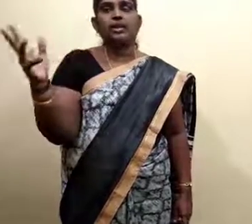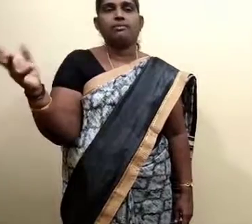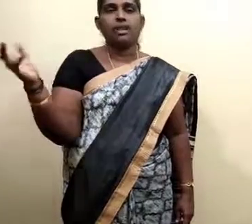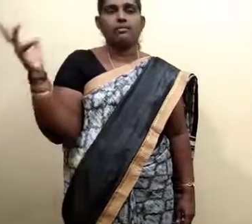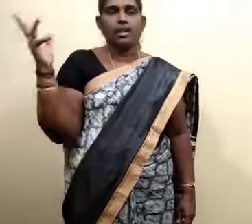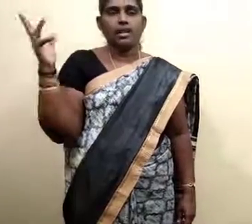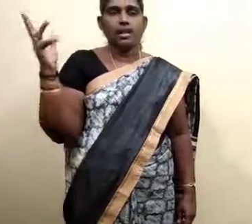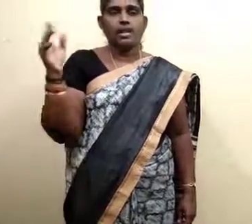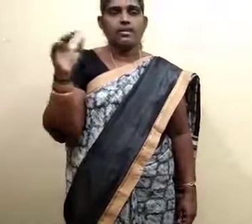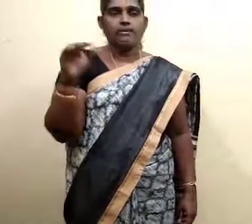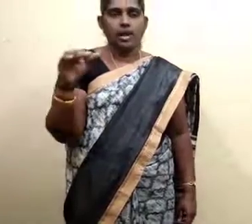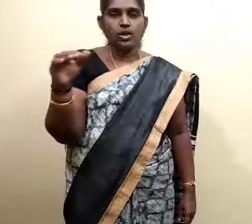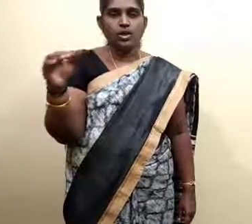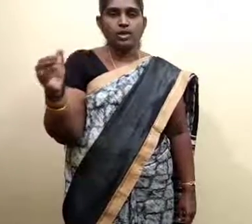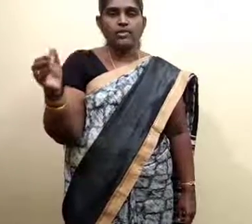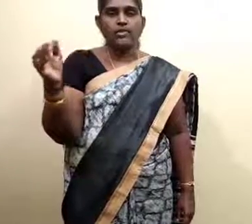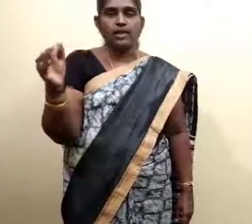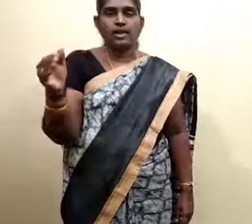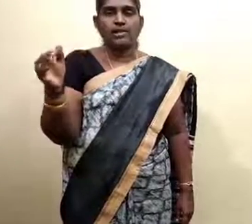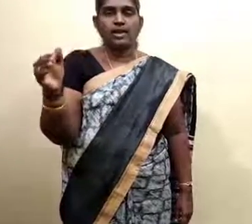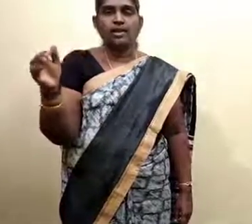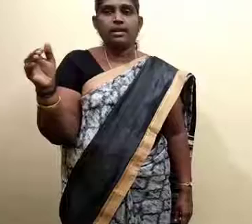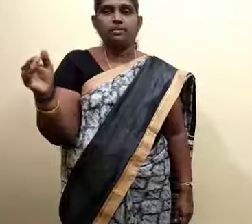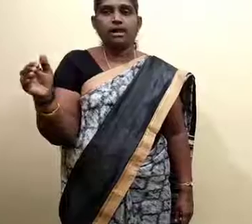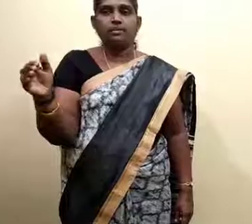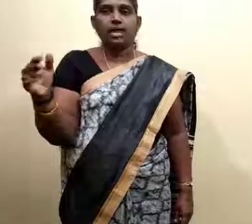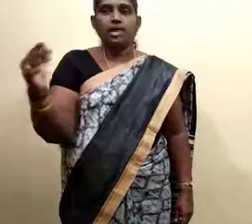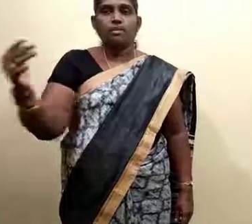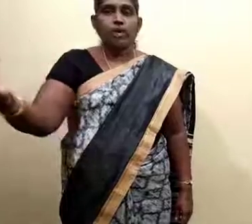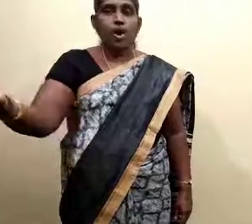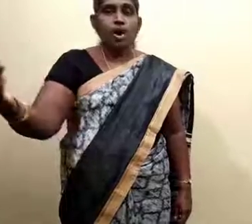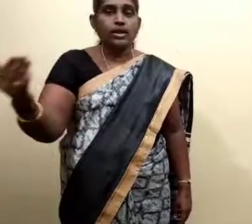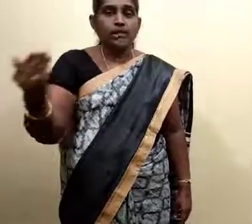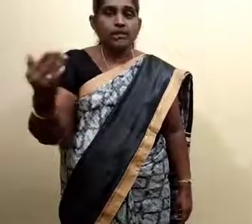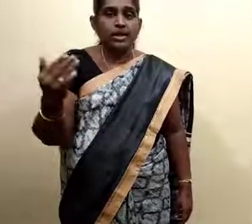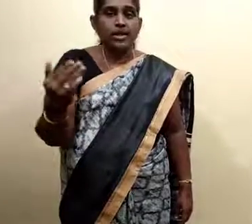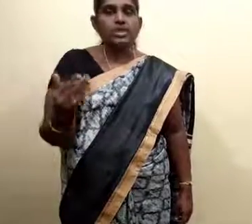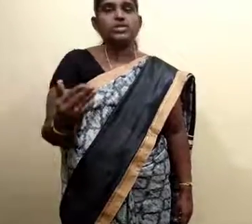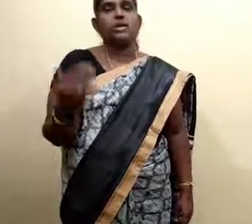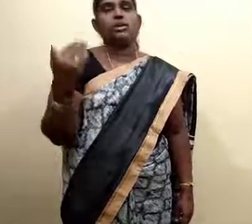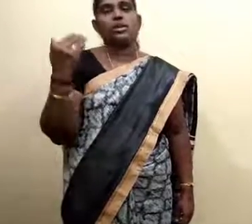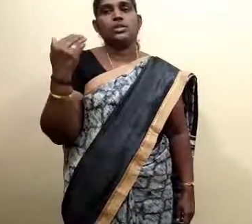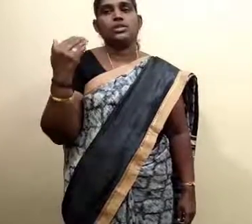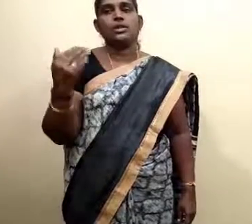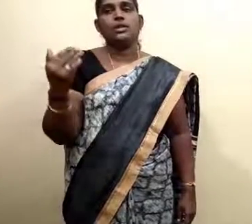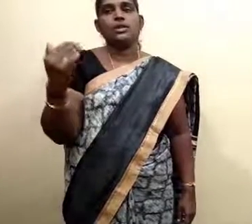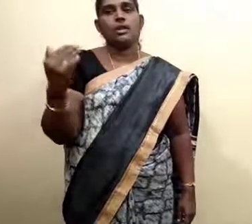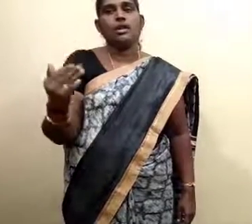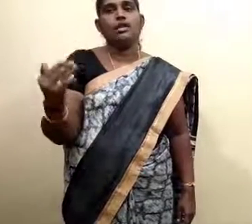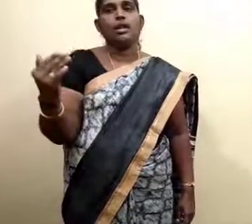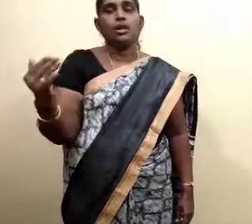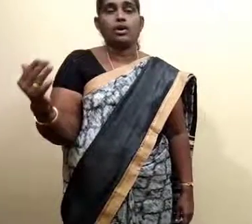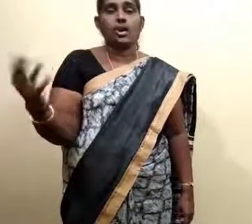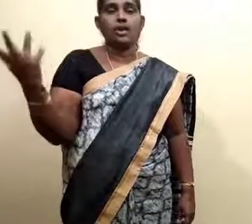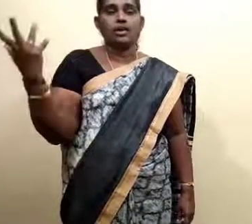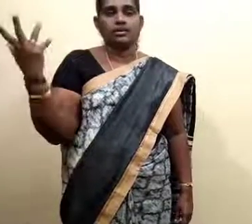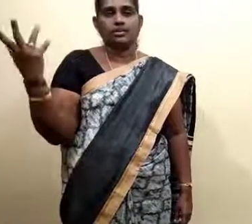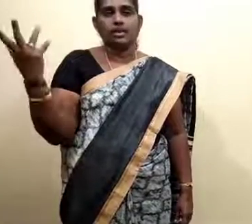Vendel family. Francois de Vendel family brought British technology in Lorraine.